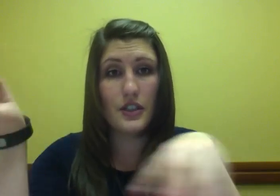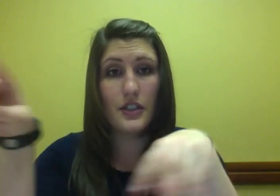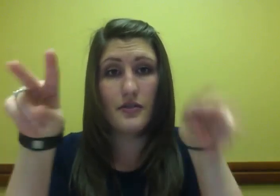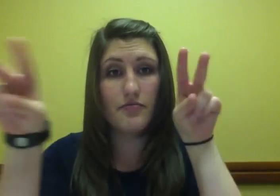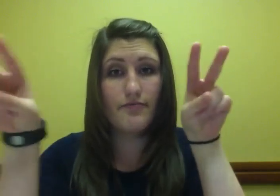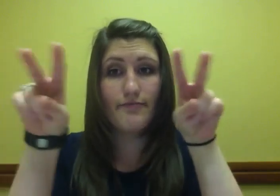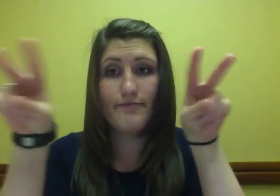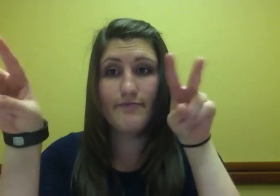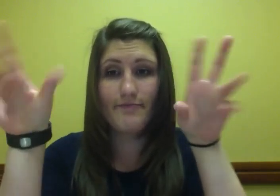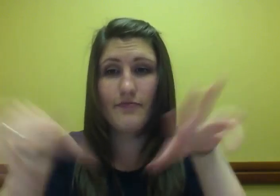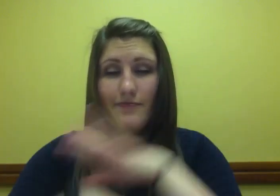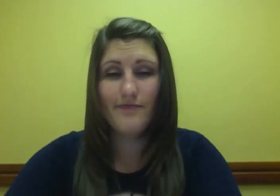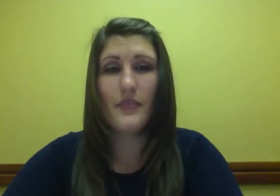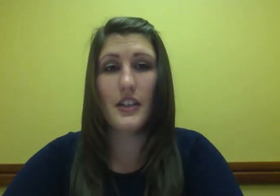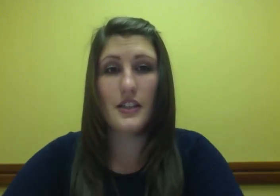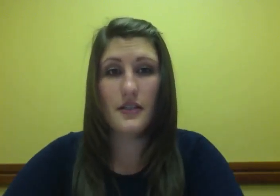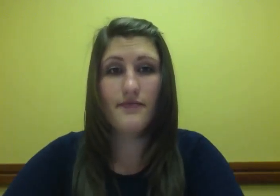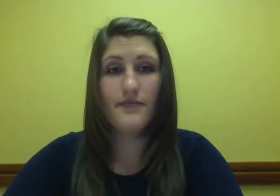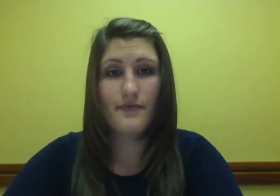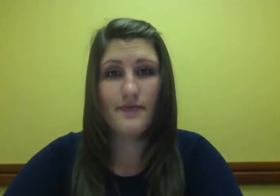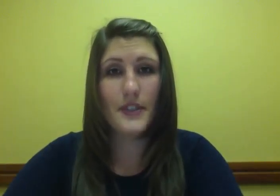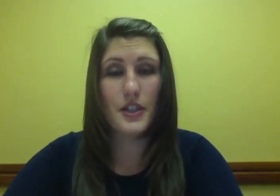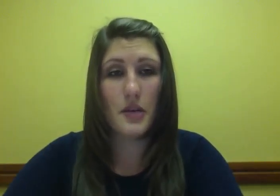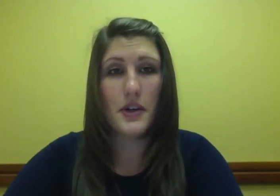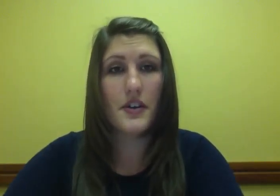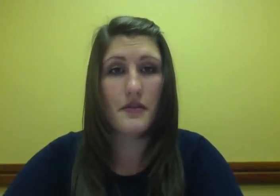watching. Nice. Good job, Ariel.